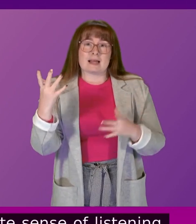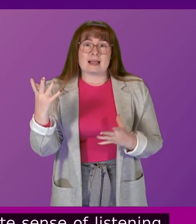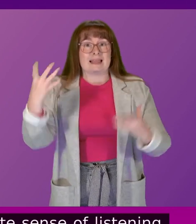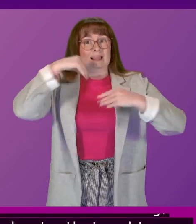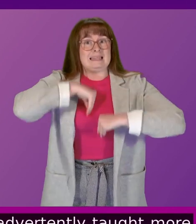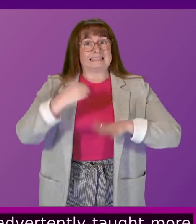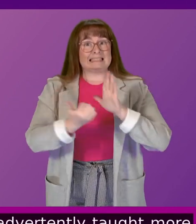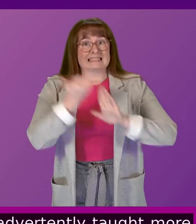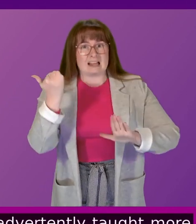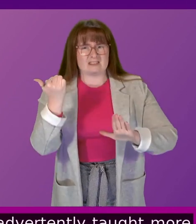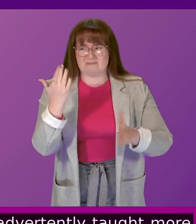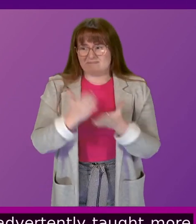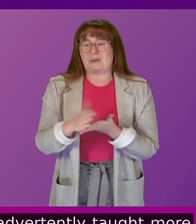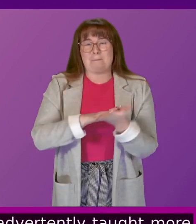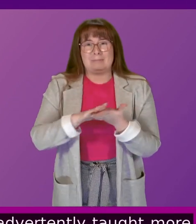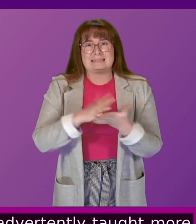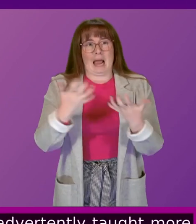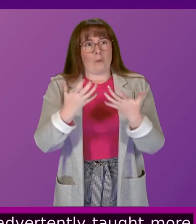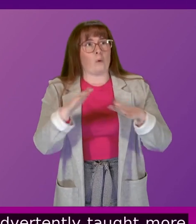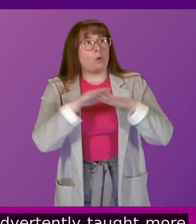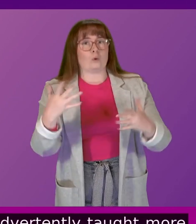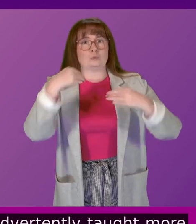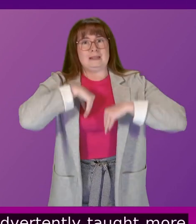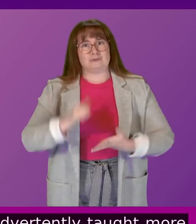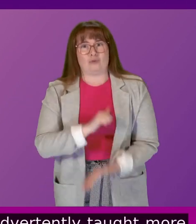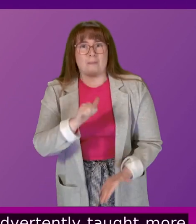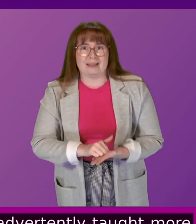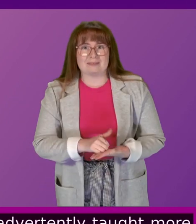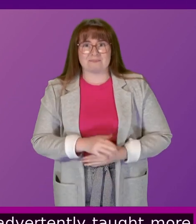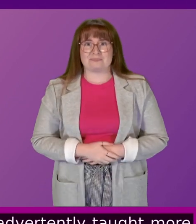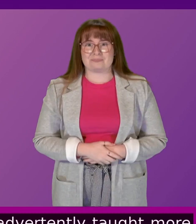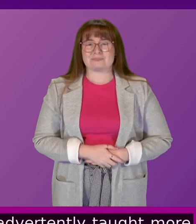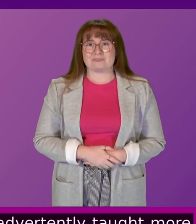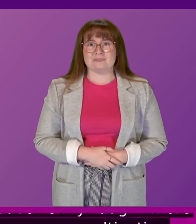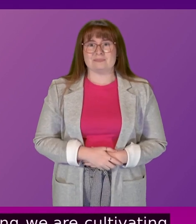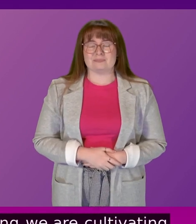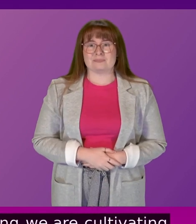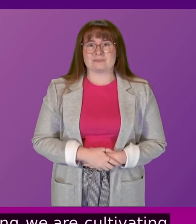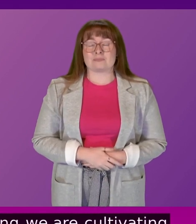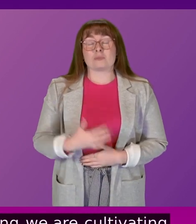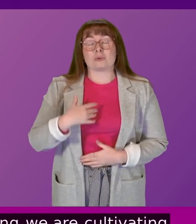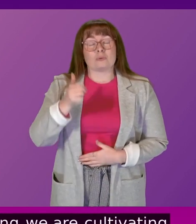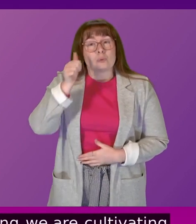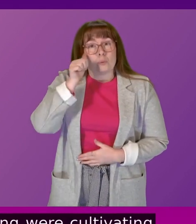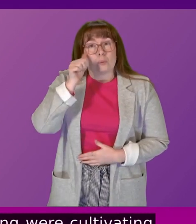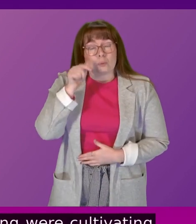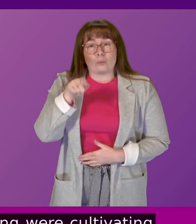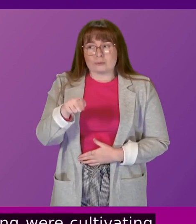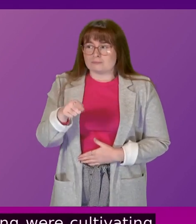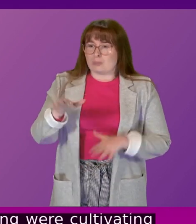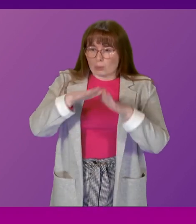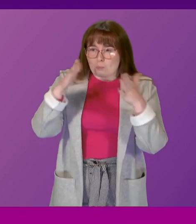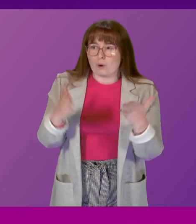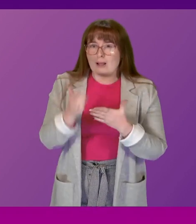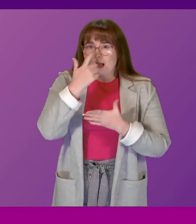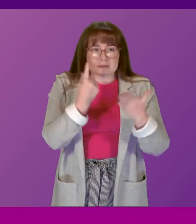to listen whilst thinking we're cultivating better listening skills. Now, we know that nothing in the world